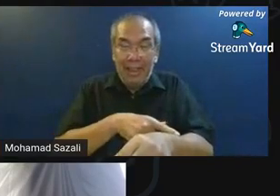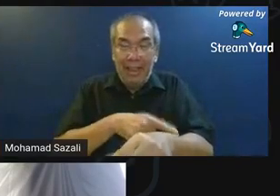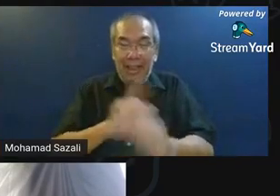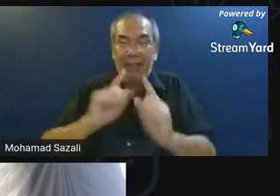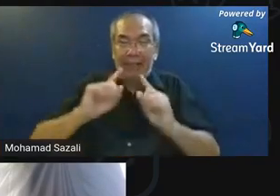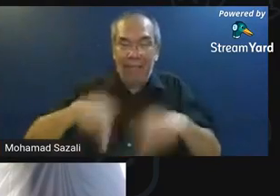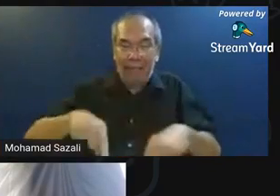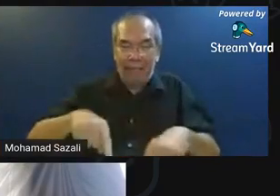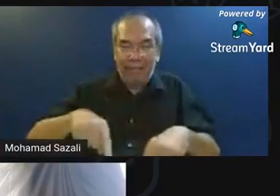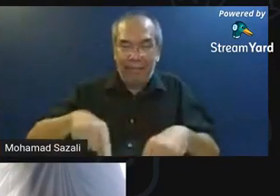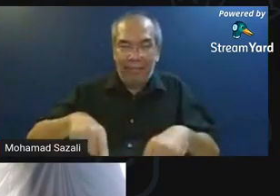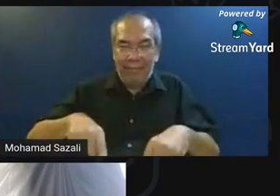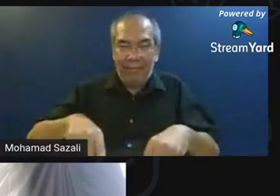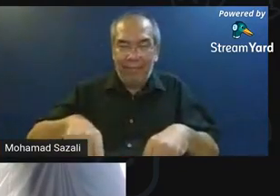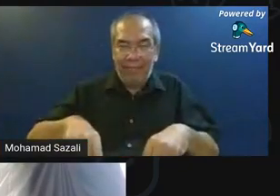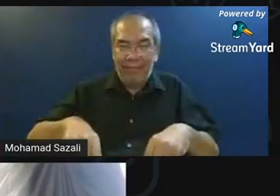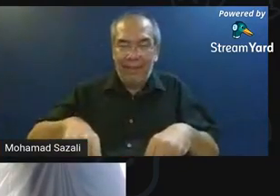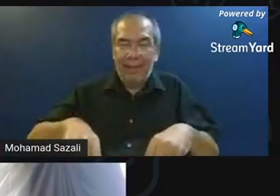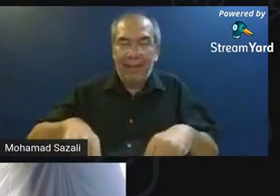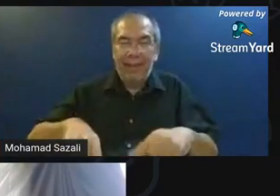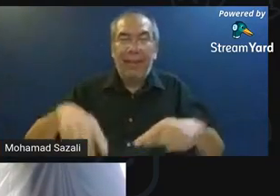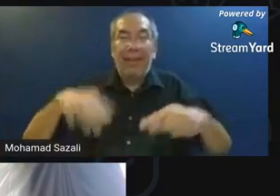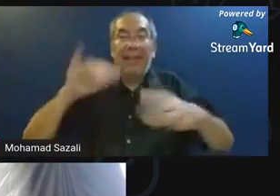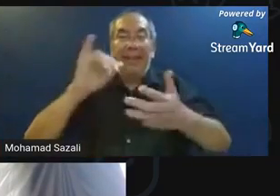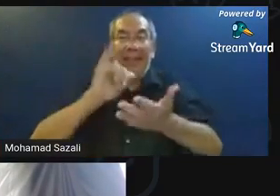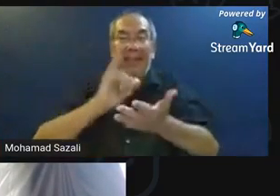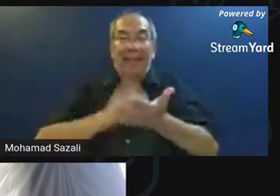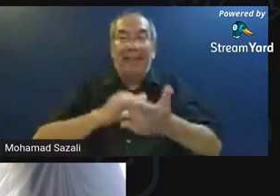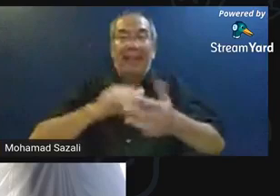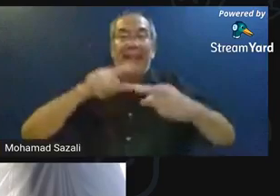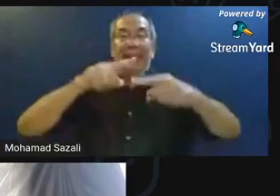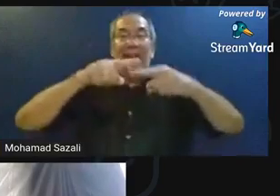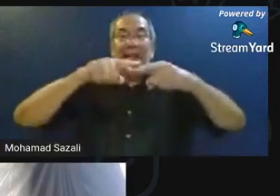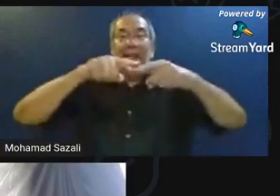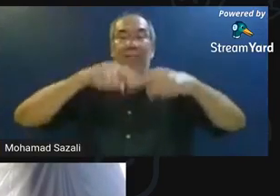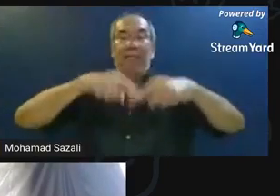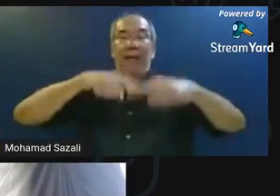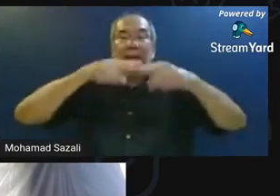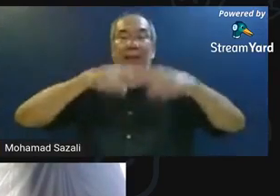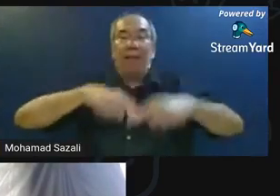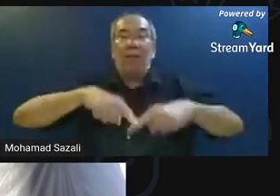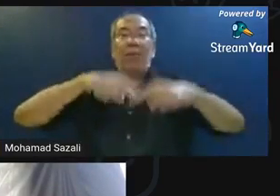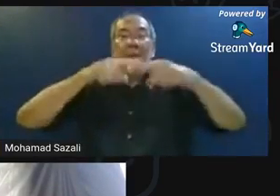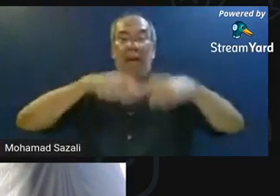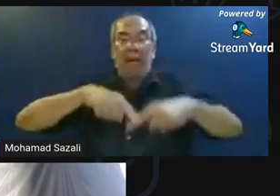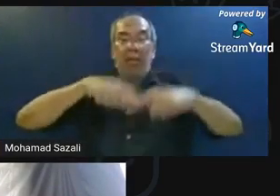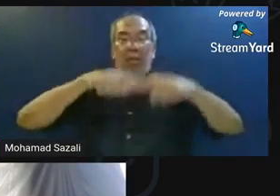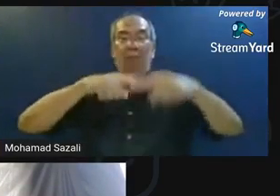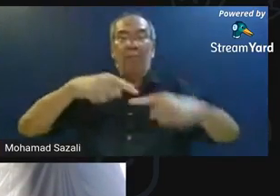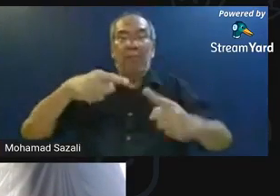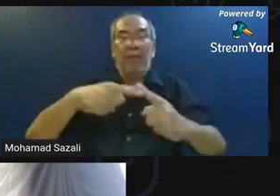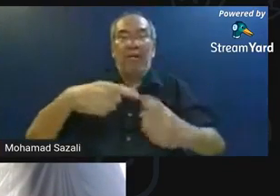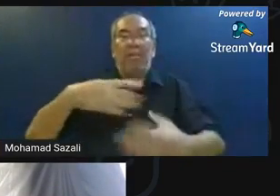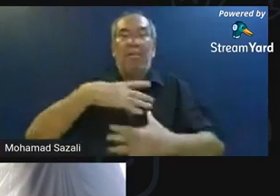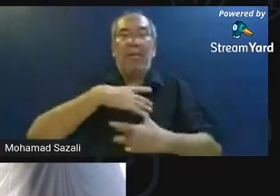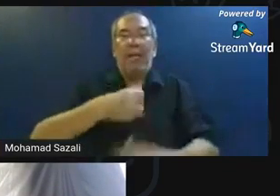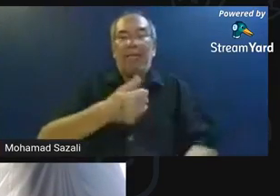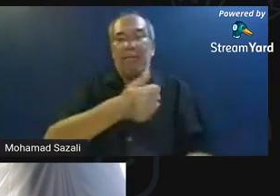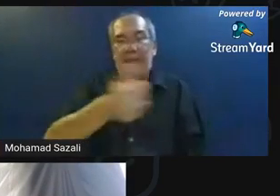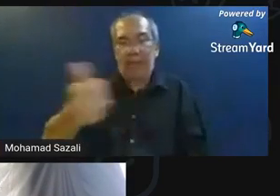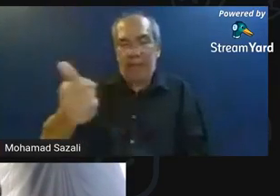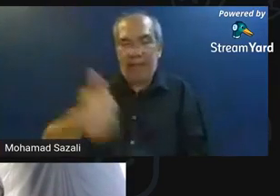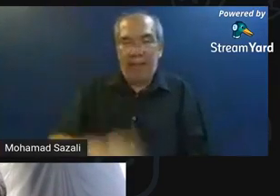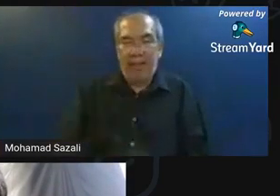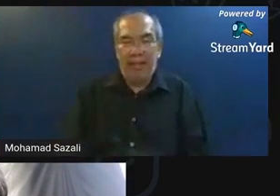But just now I think I saw a question like asking like how long to learn sign language. Then that actually depends very